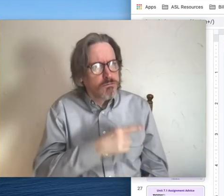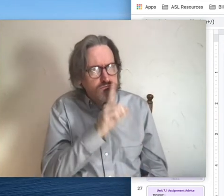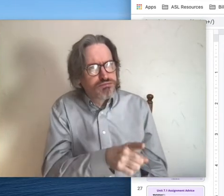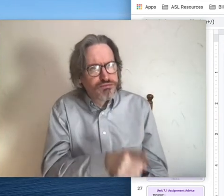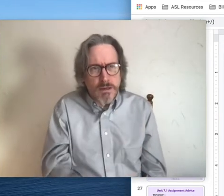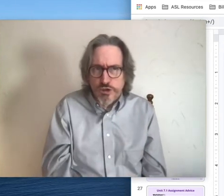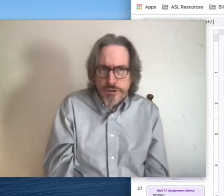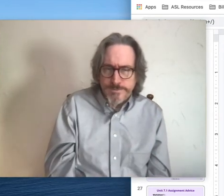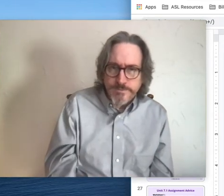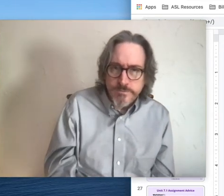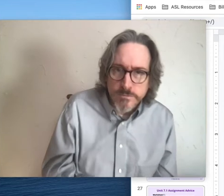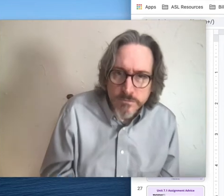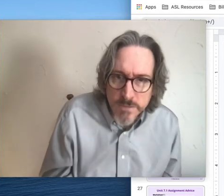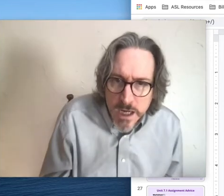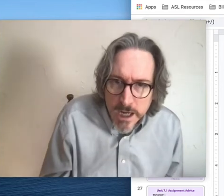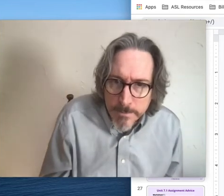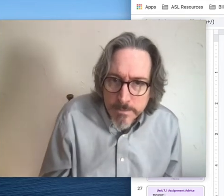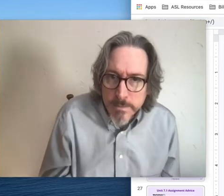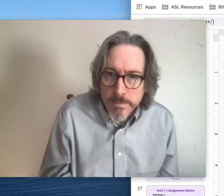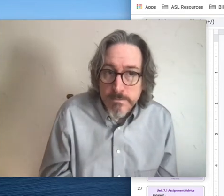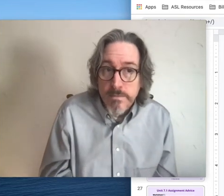sure. I'm sure.